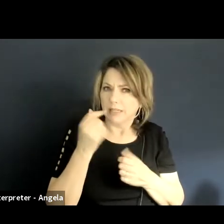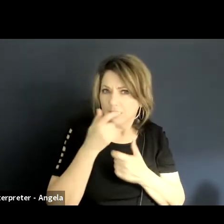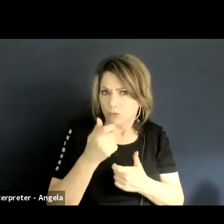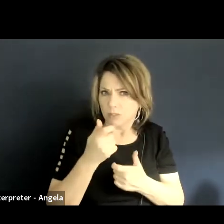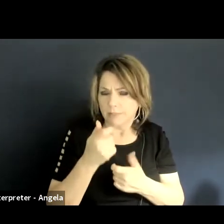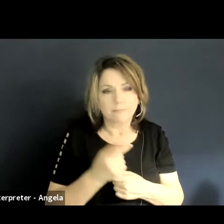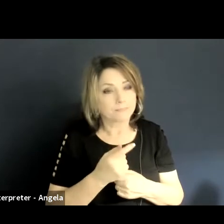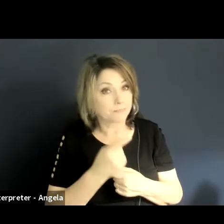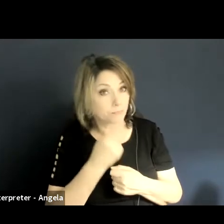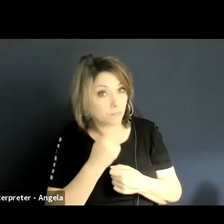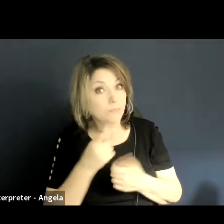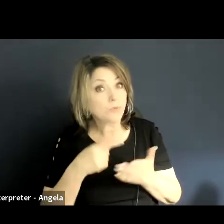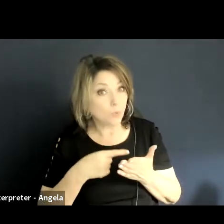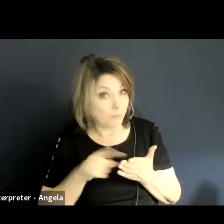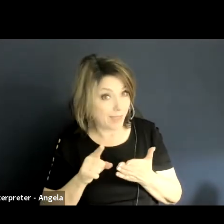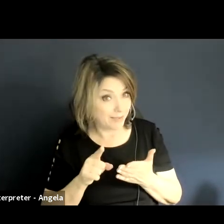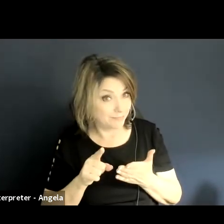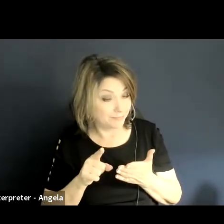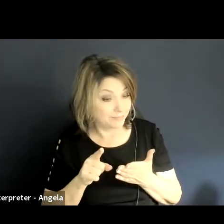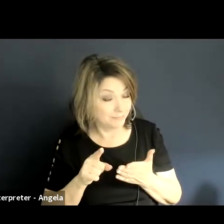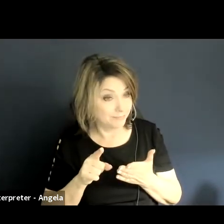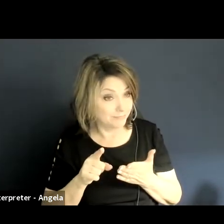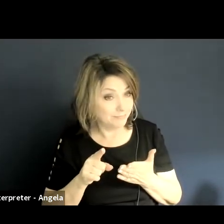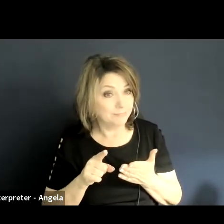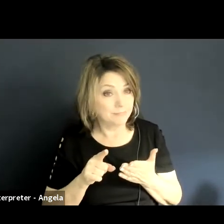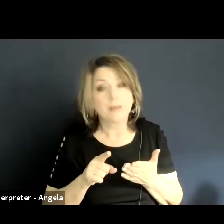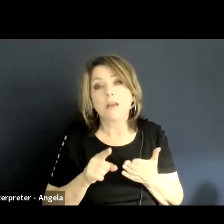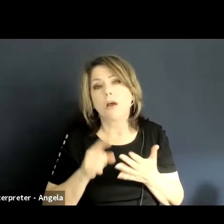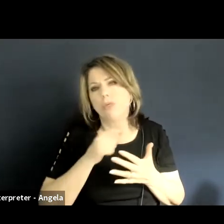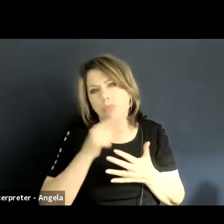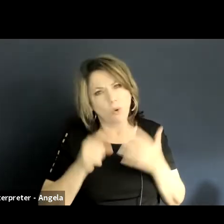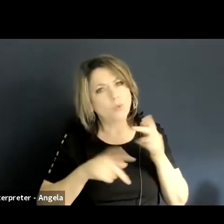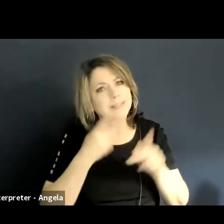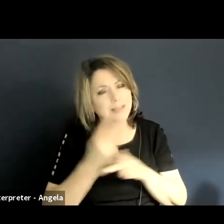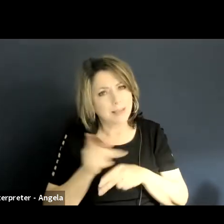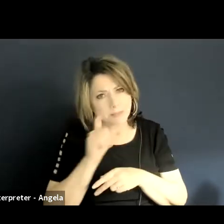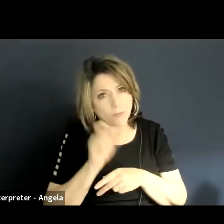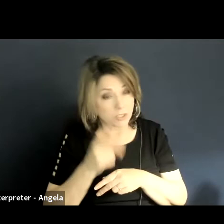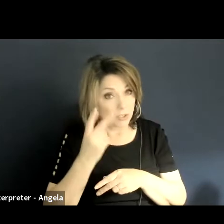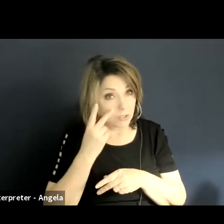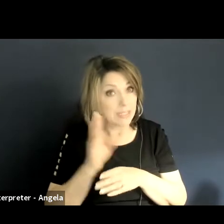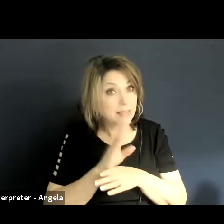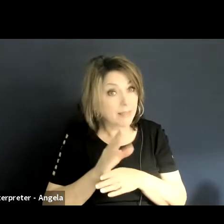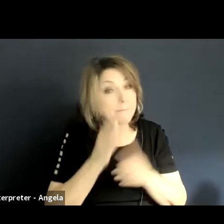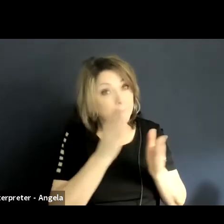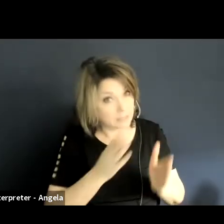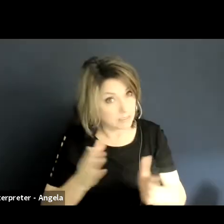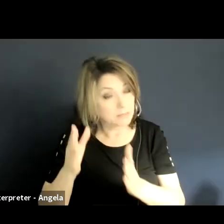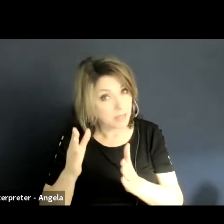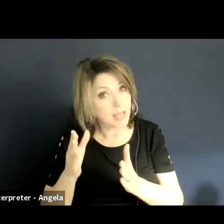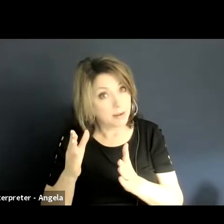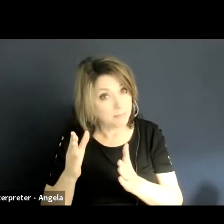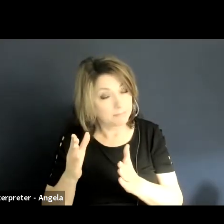that? That's the kind of questions you're going to see in the business plan side of